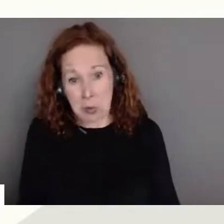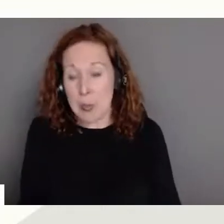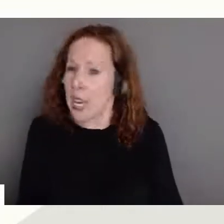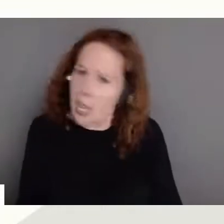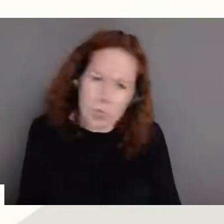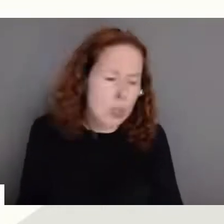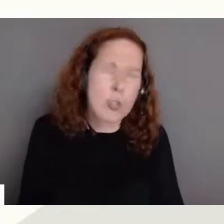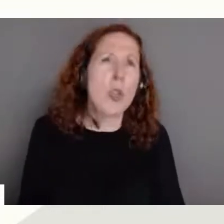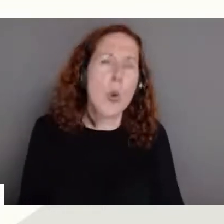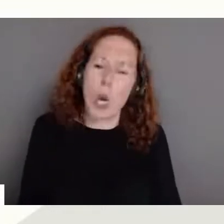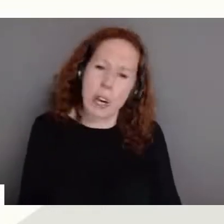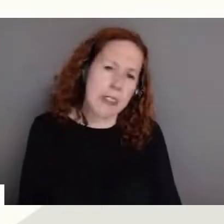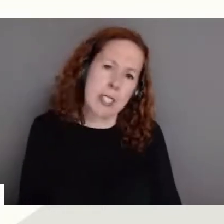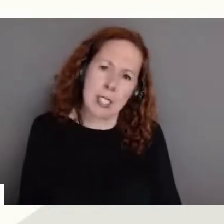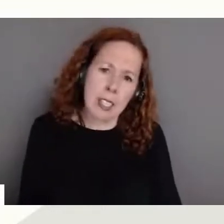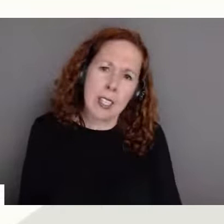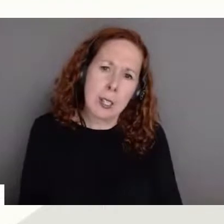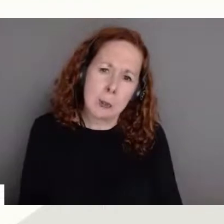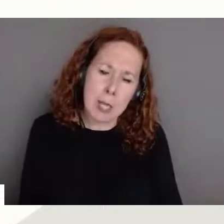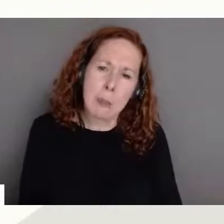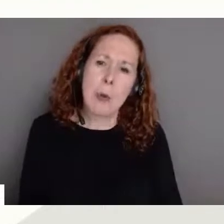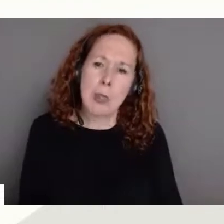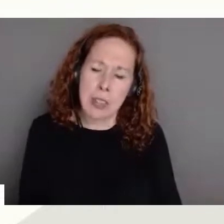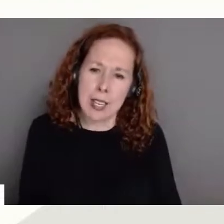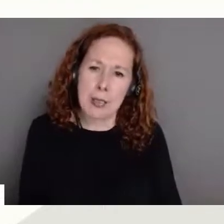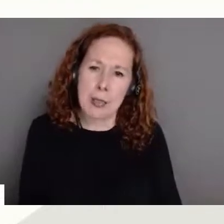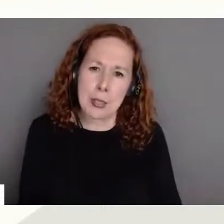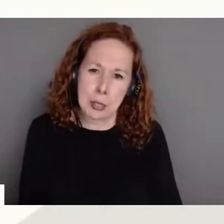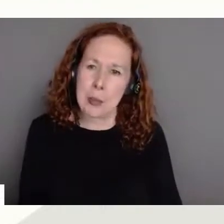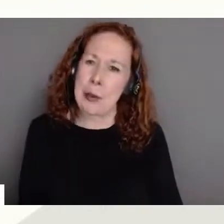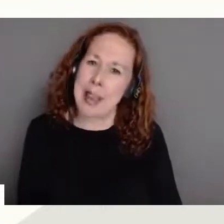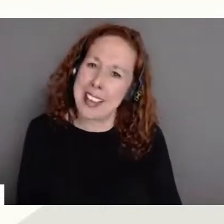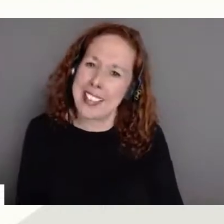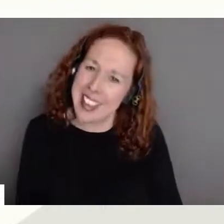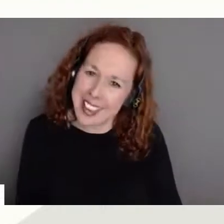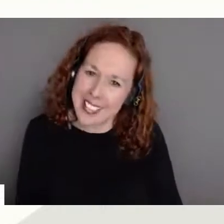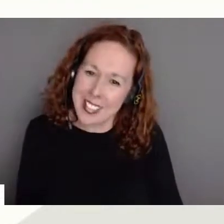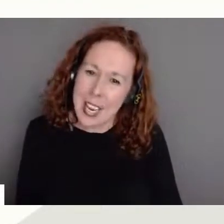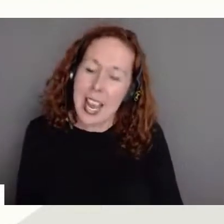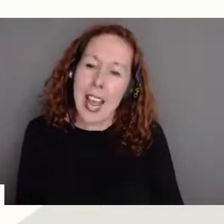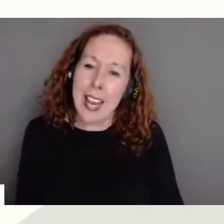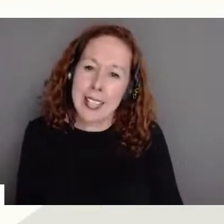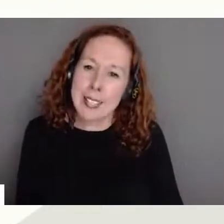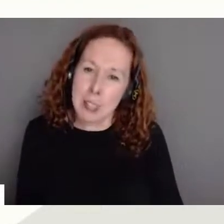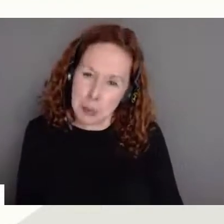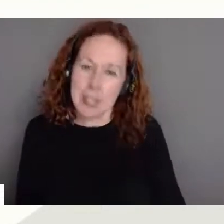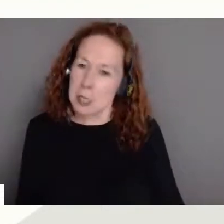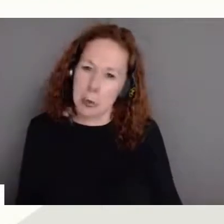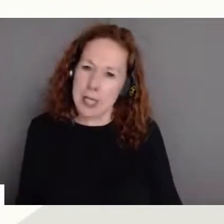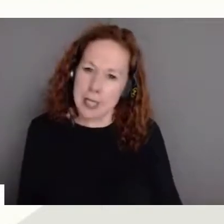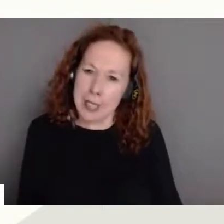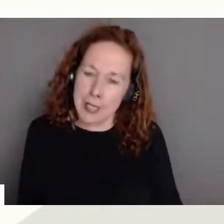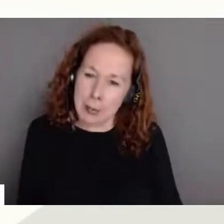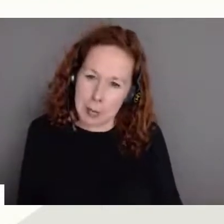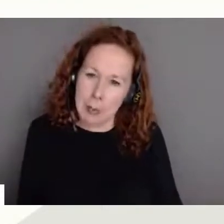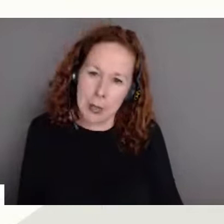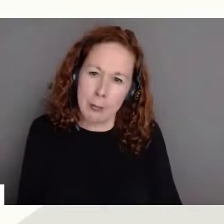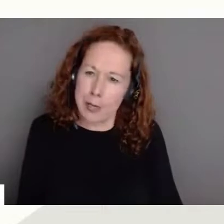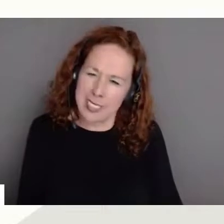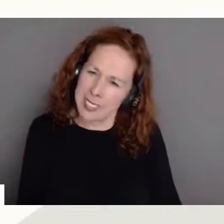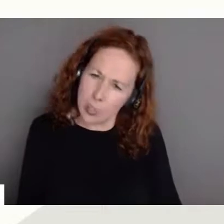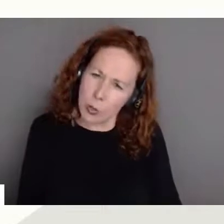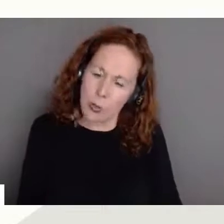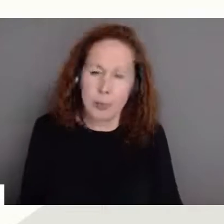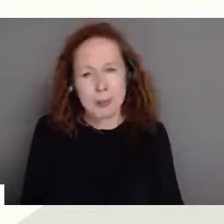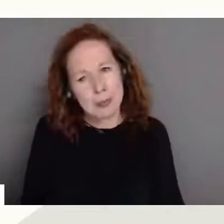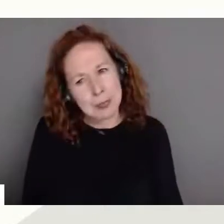What? Nope. Yeah, so often people think the two go hand in hand, and it's so Huh, disappointing that people could